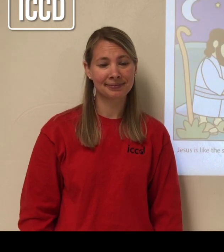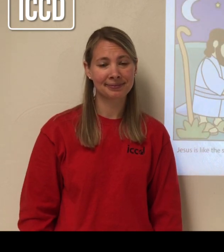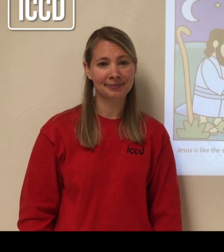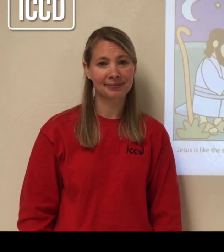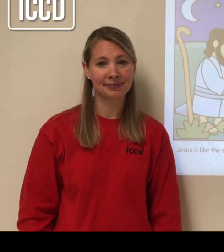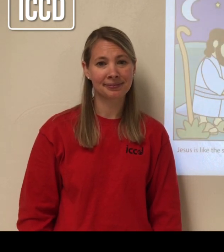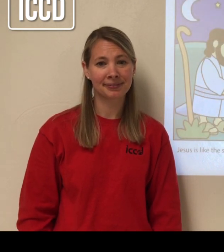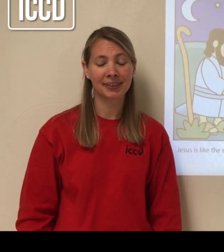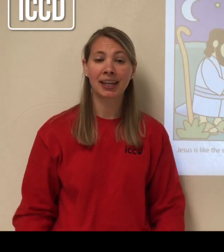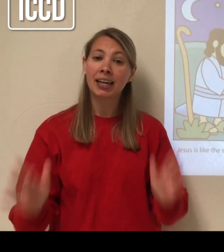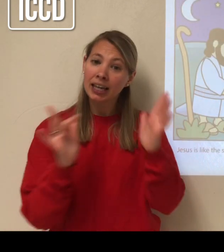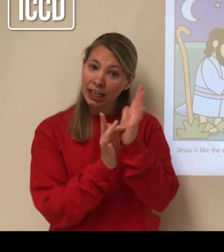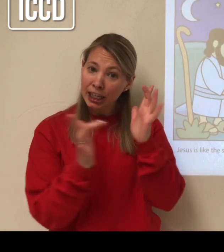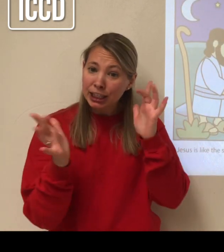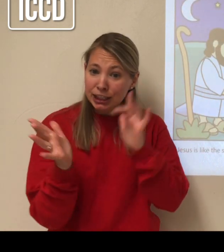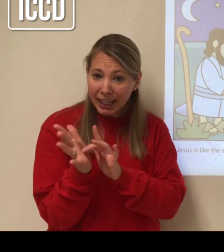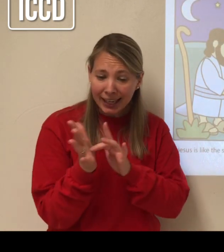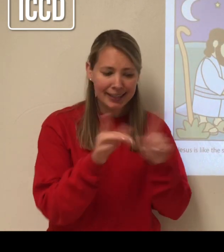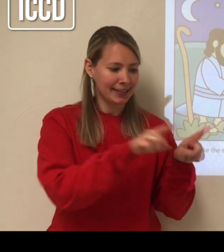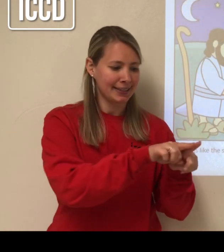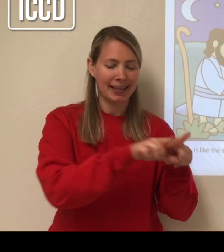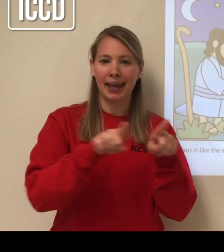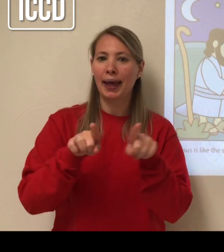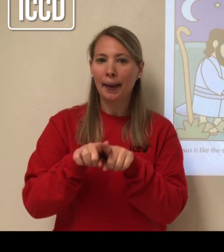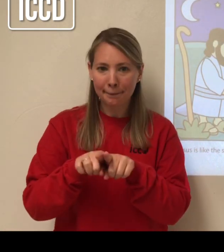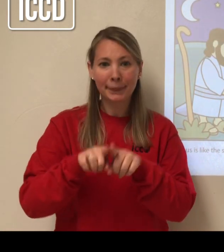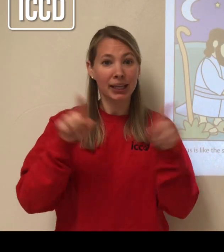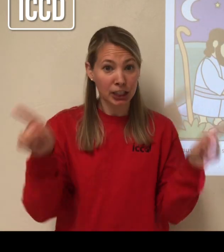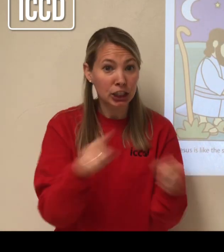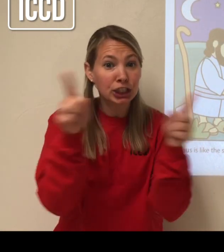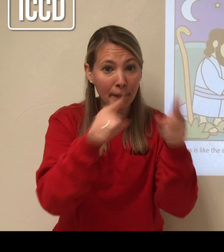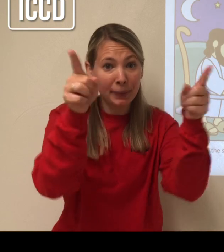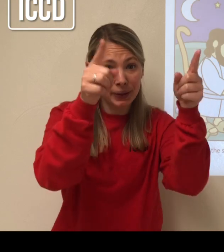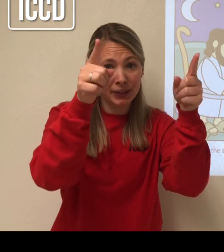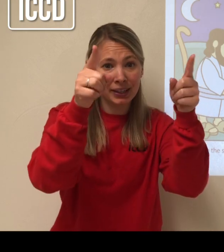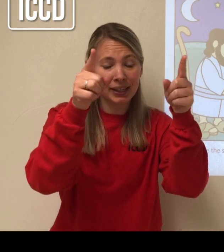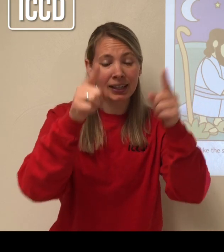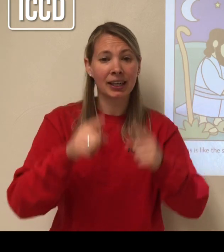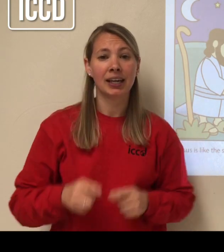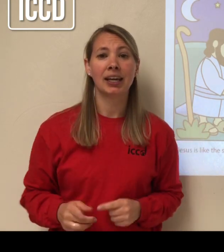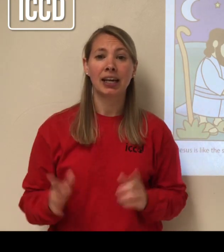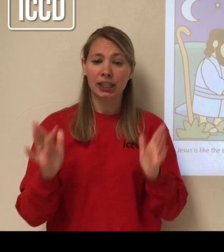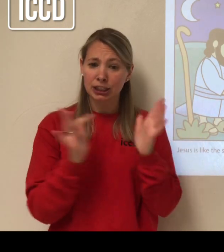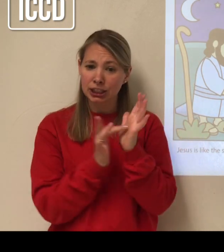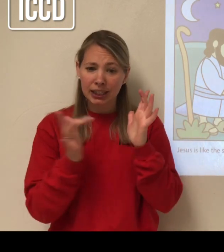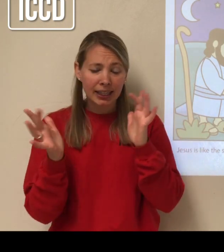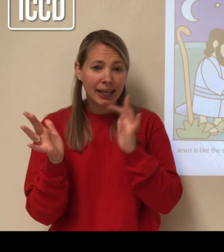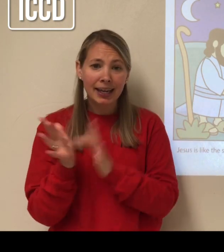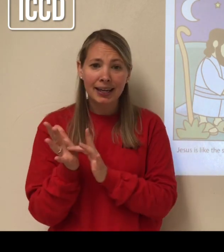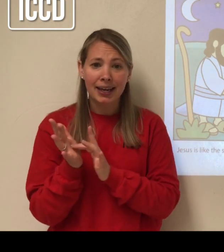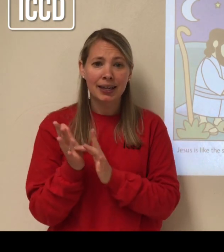Jesus is like the shepherd. He doesn't want one little sheep to be lost.